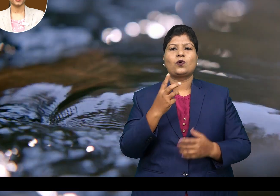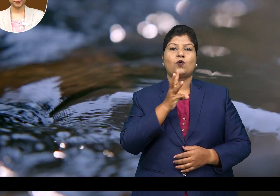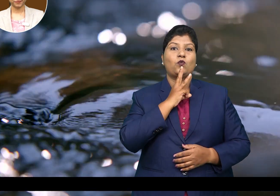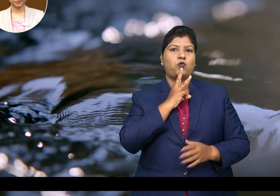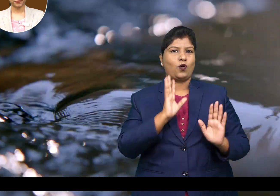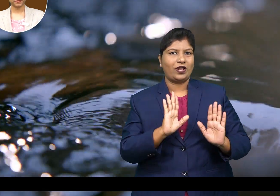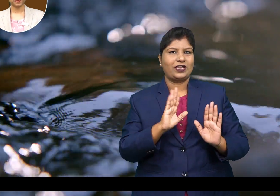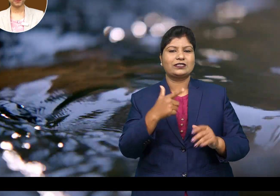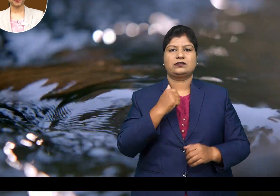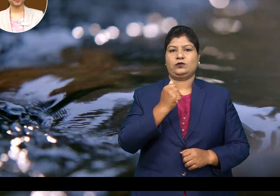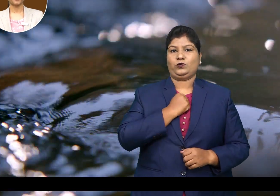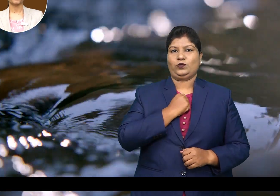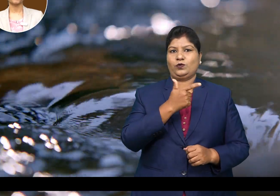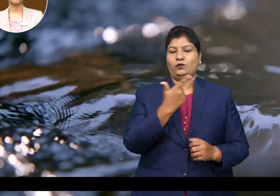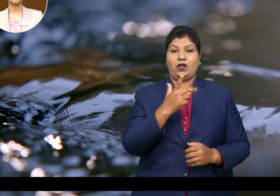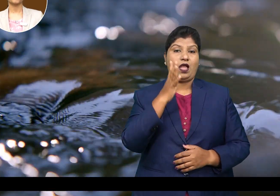lifeline.